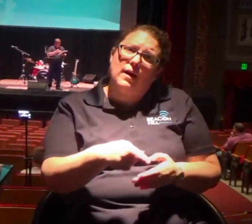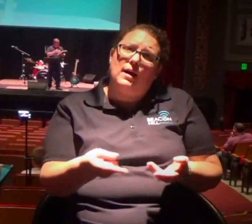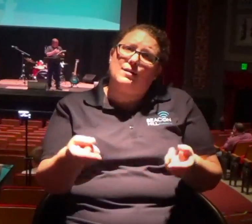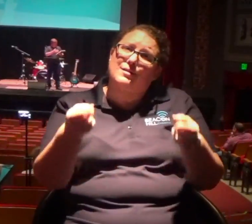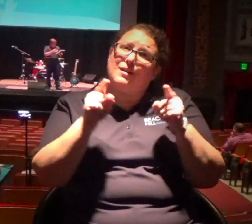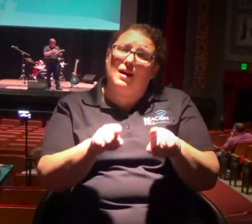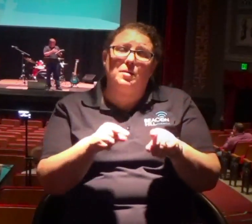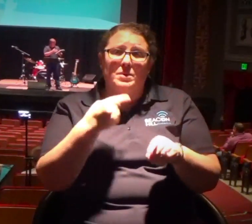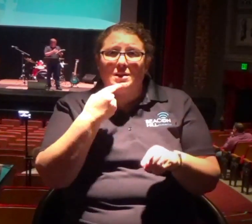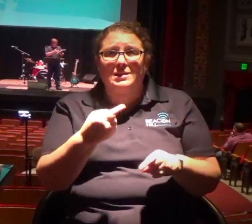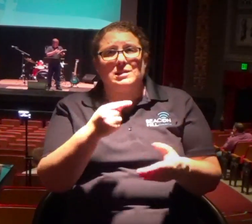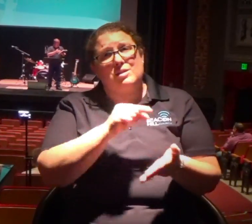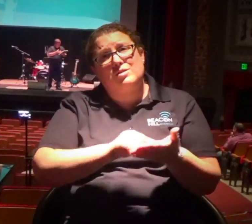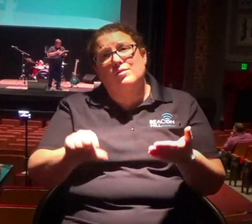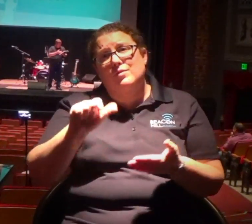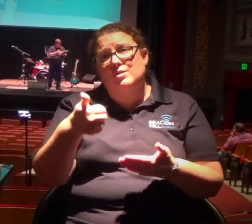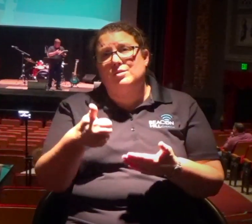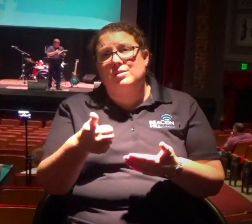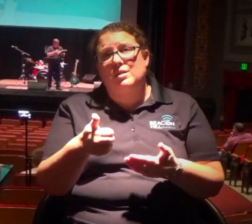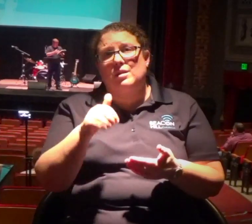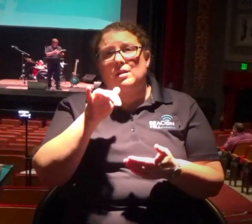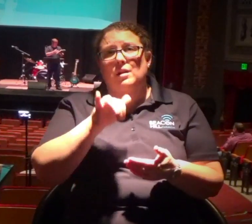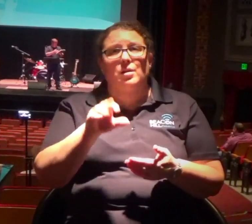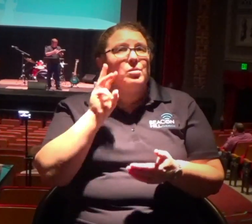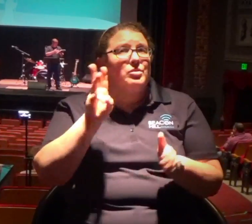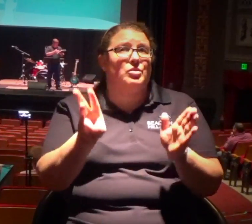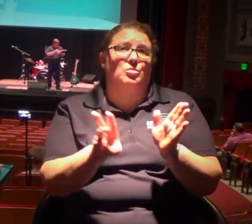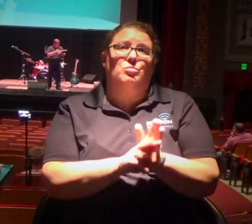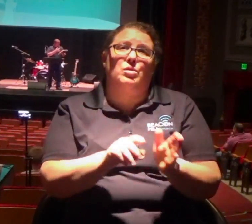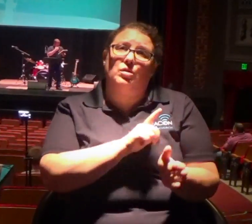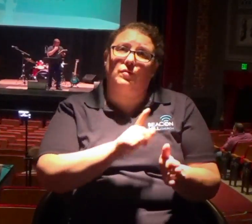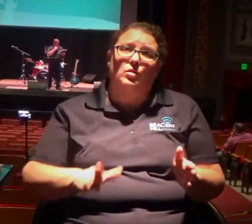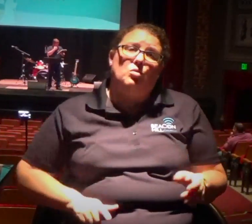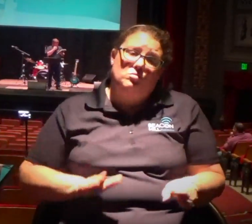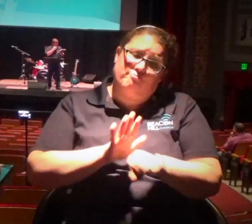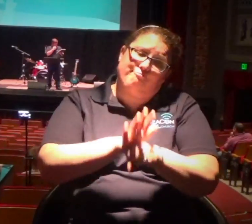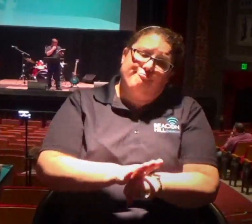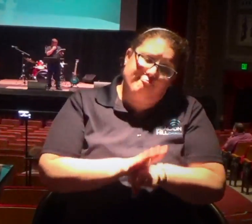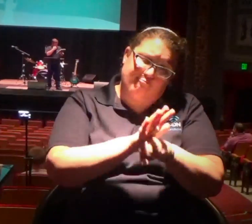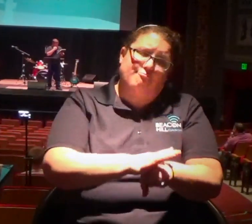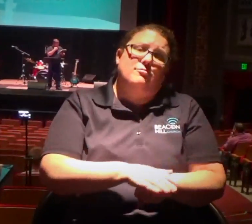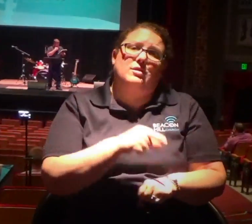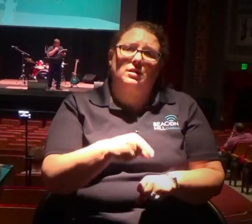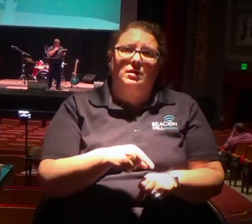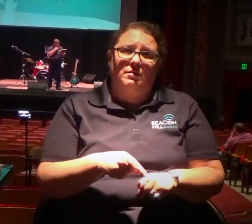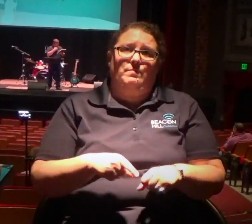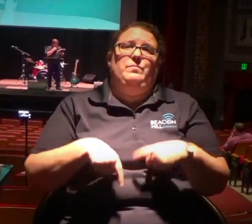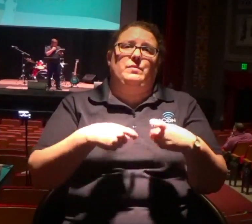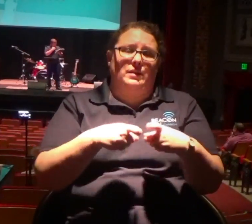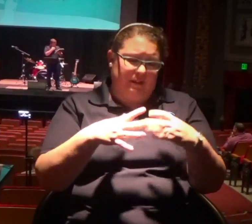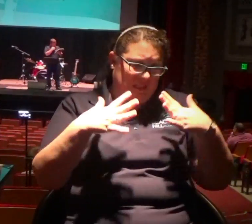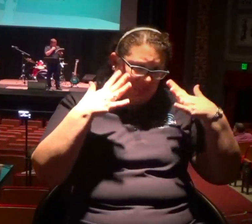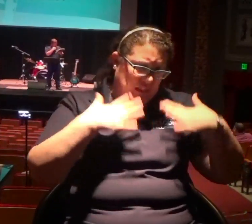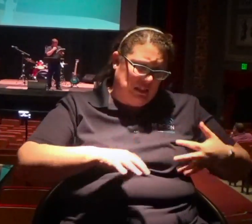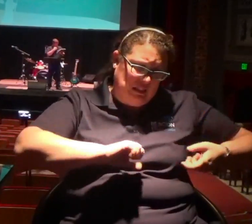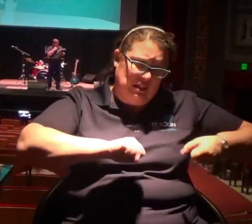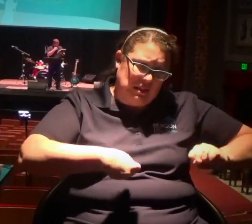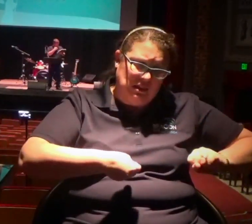10, it was the will of the Lord to crush him, to put him to grief. When his soul makes an offering for grief,